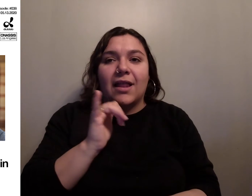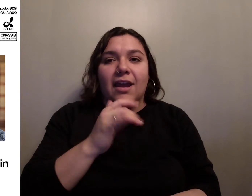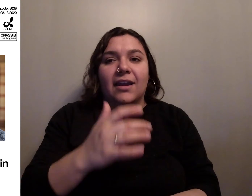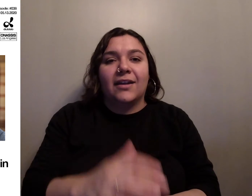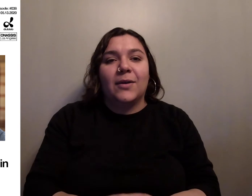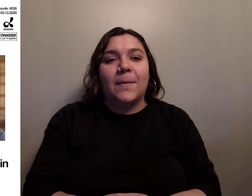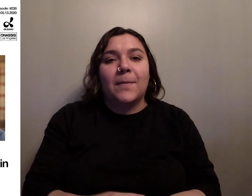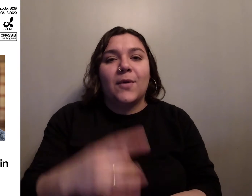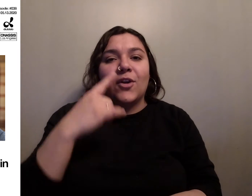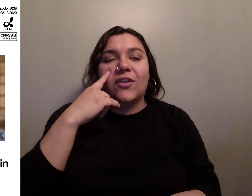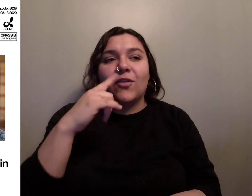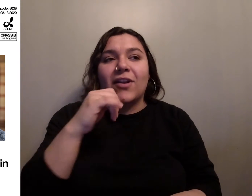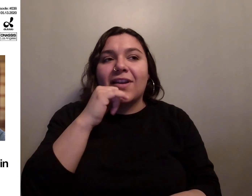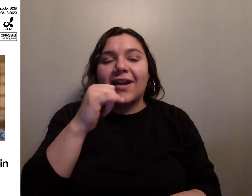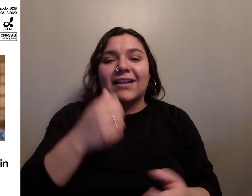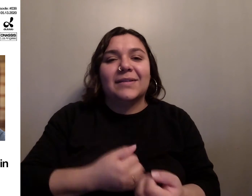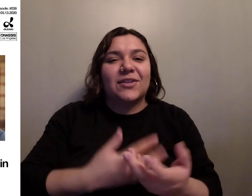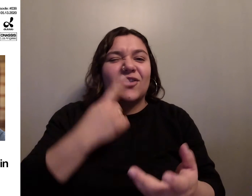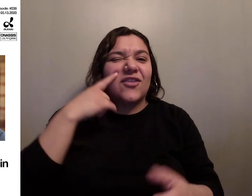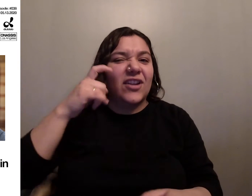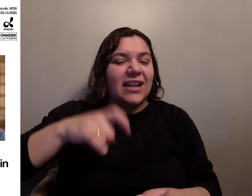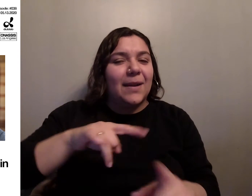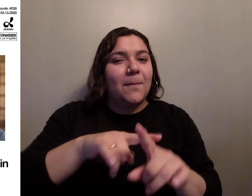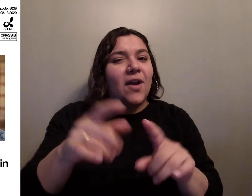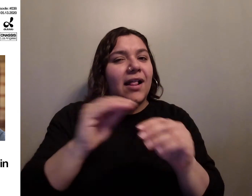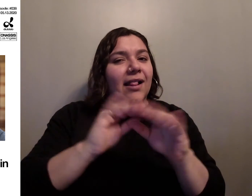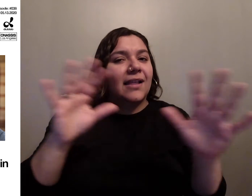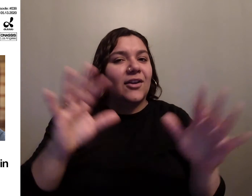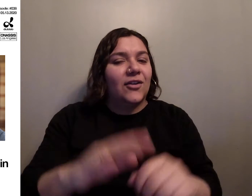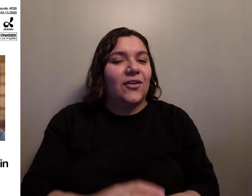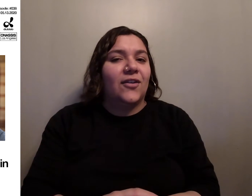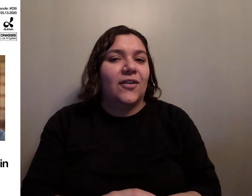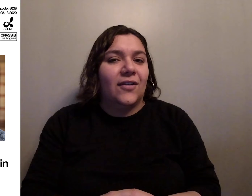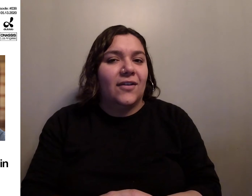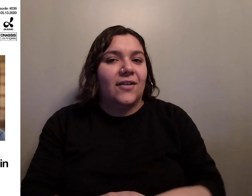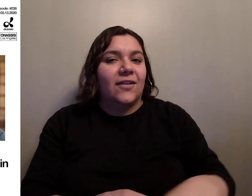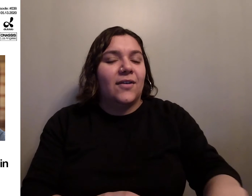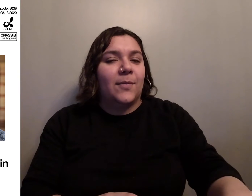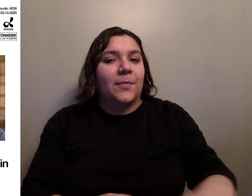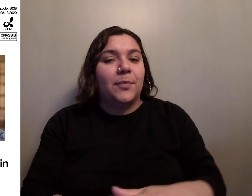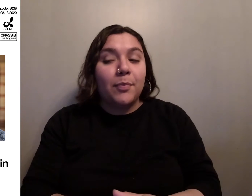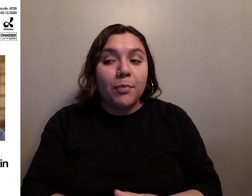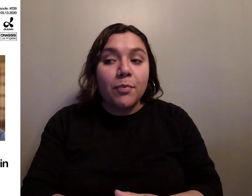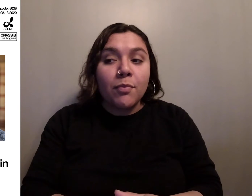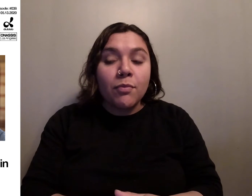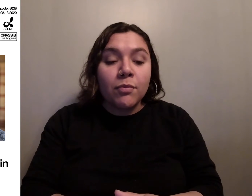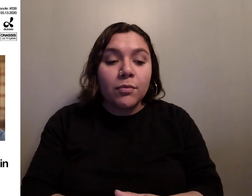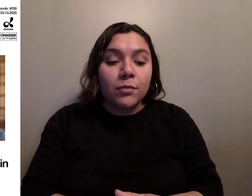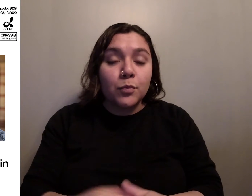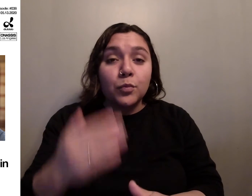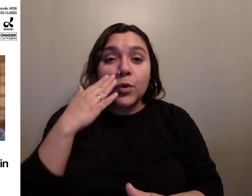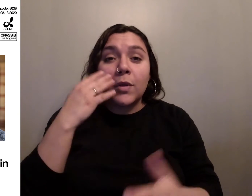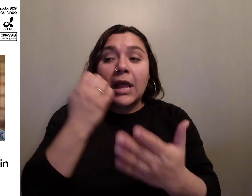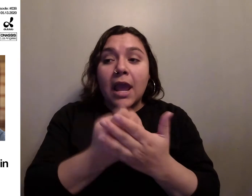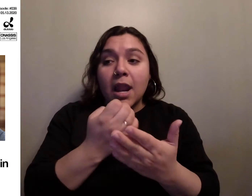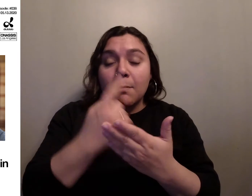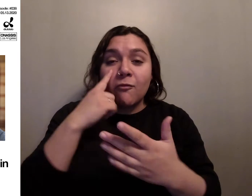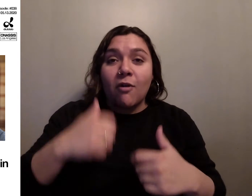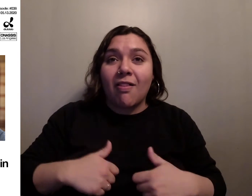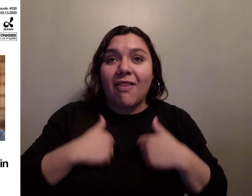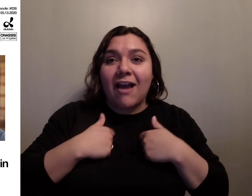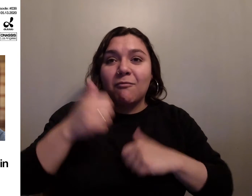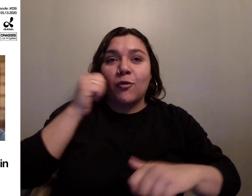artists is truly those of, it's not an expression of need, although it's vividly clear.